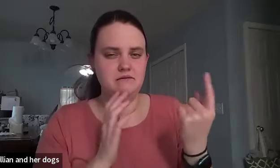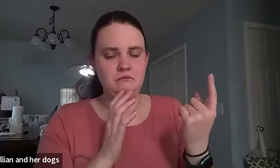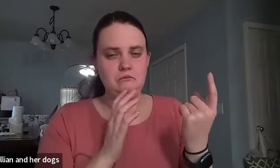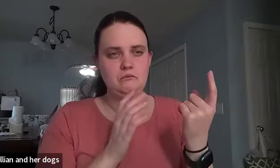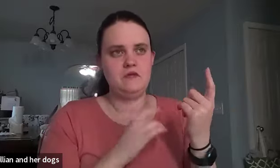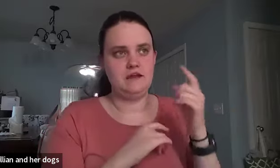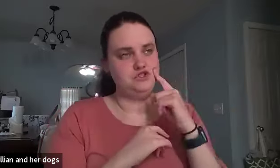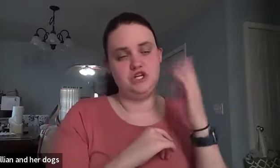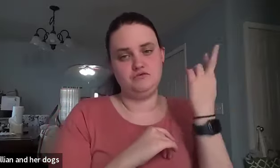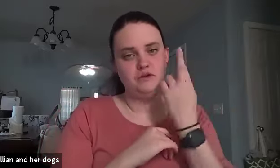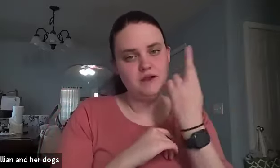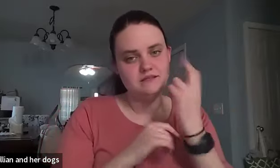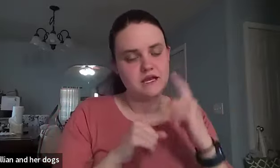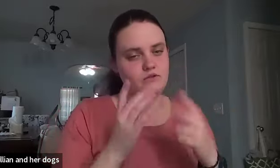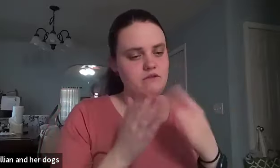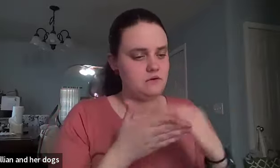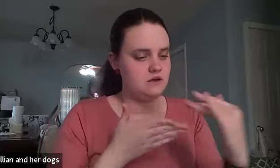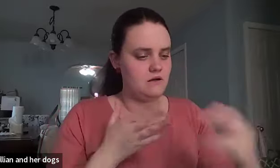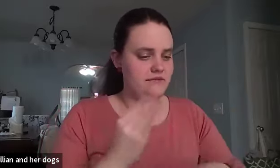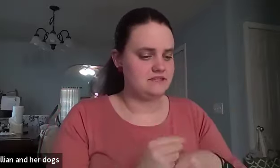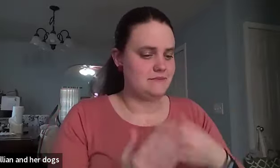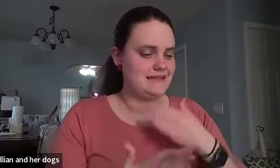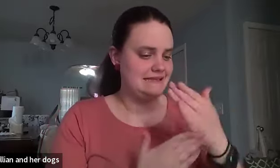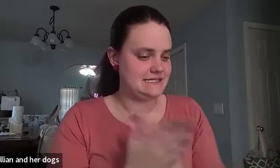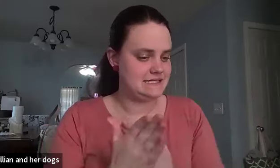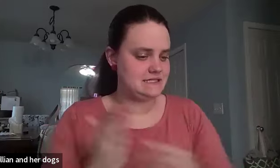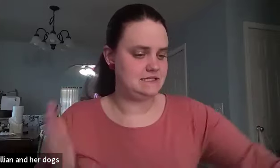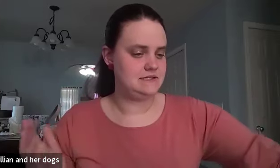any that I just didn't realize. I can look that one. I'll add that to my list.